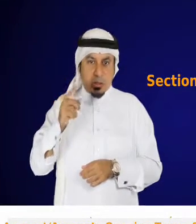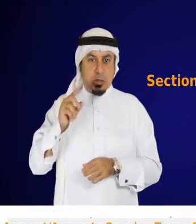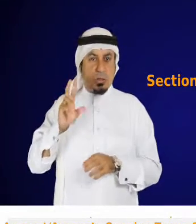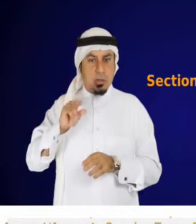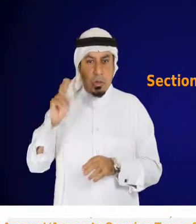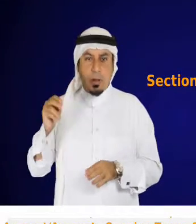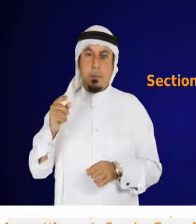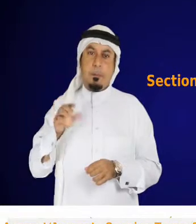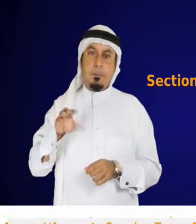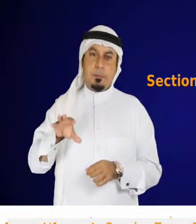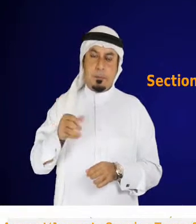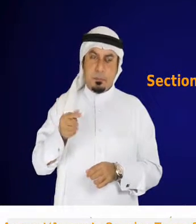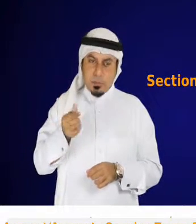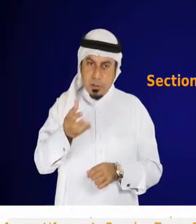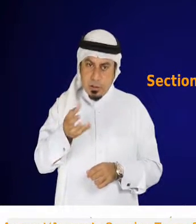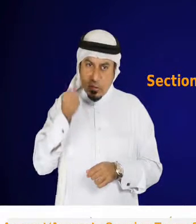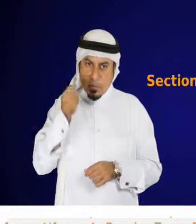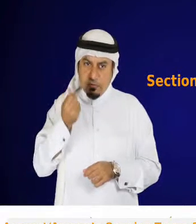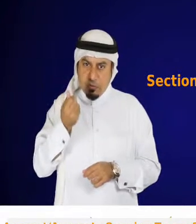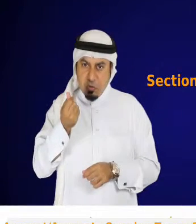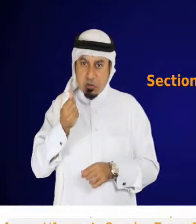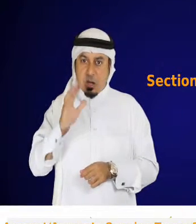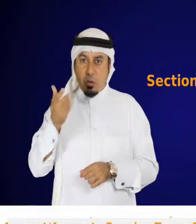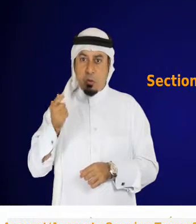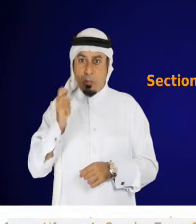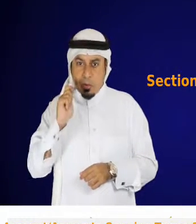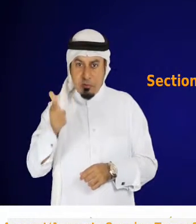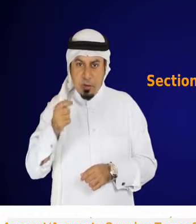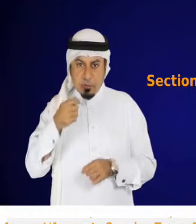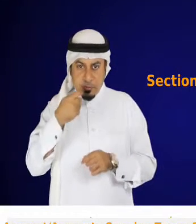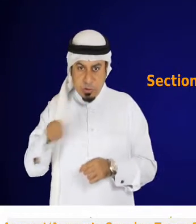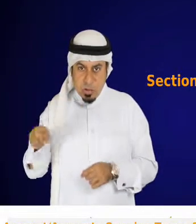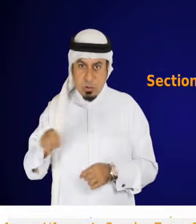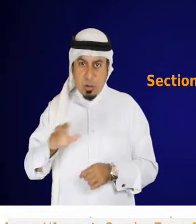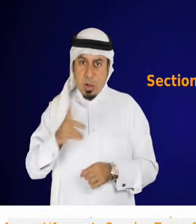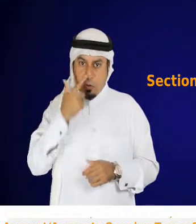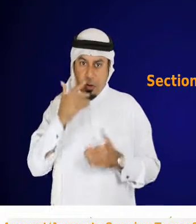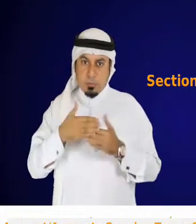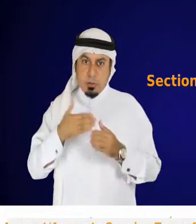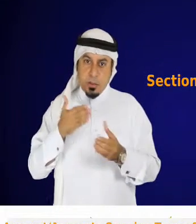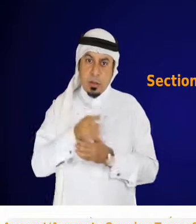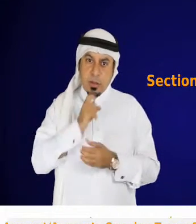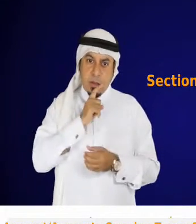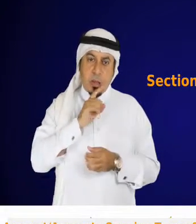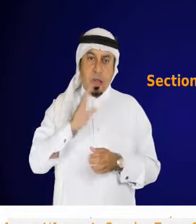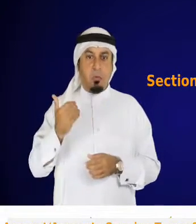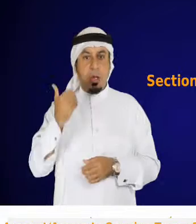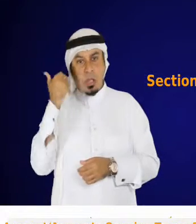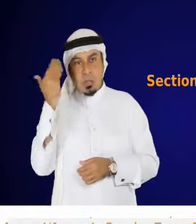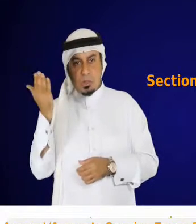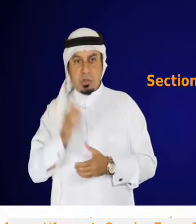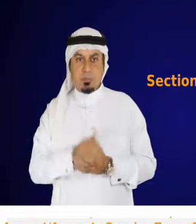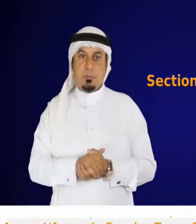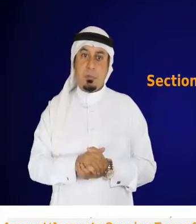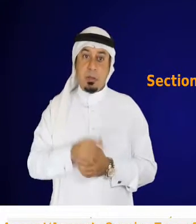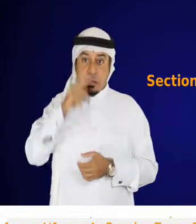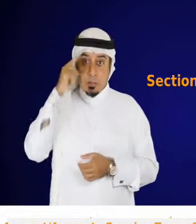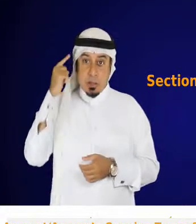for purchases inside or outside Qatar, if he does not report the incident in writing immediately after the theft or loss has